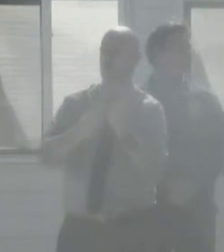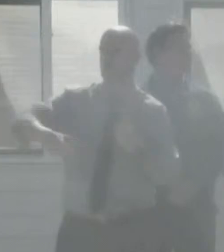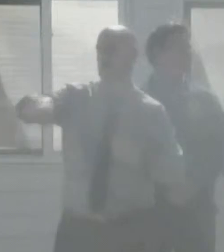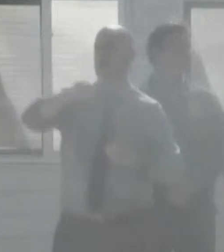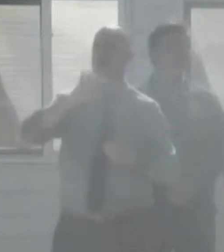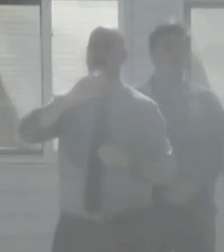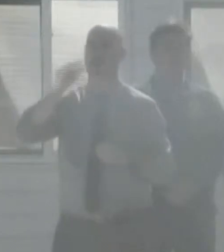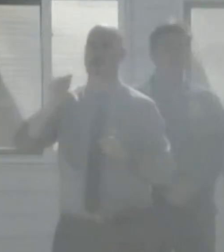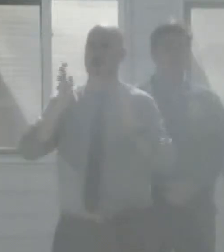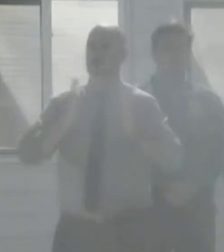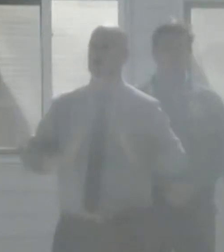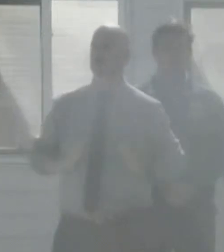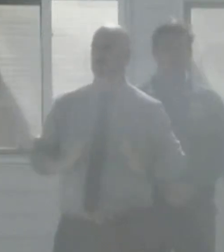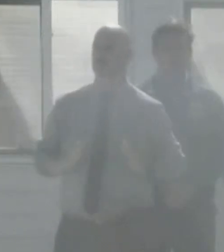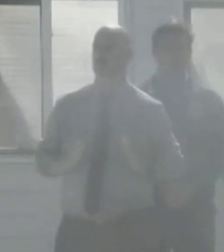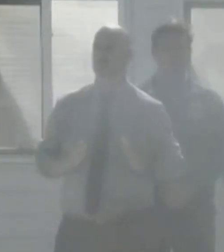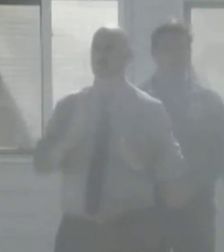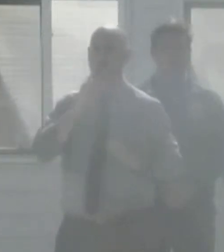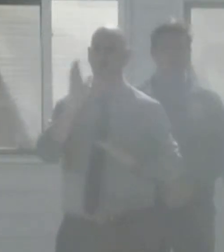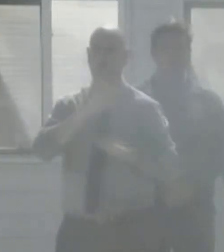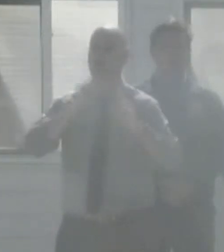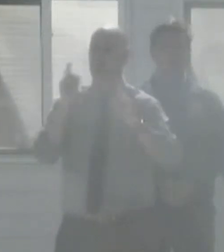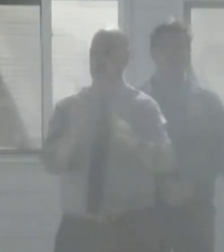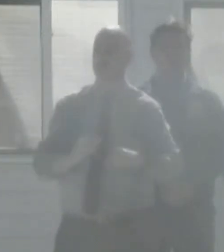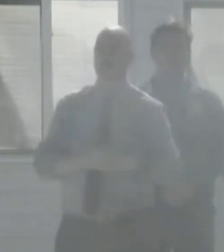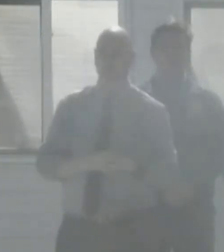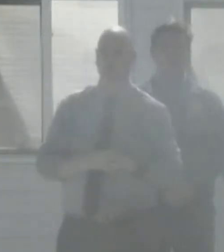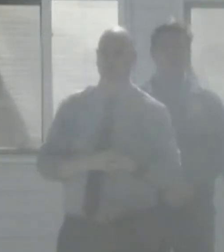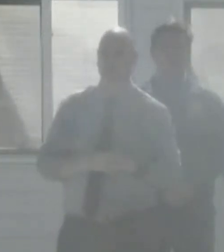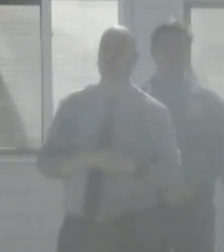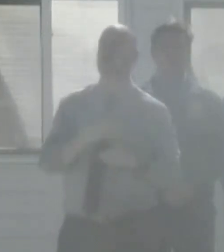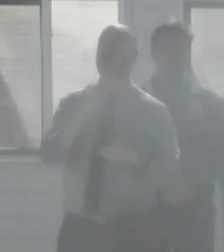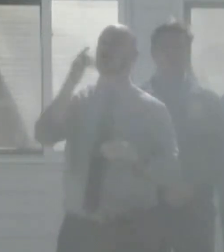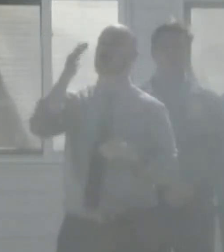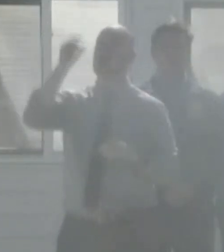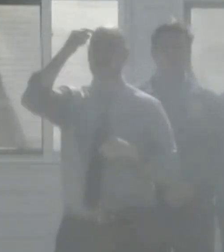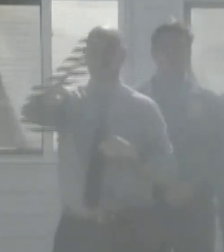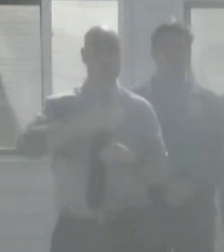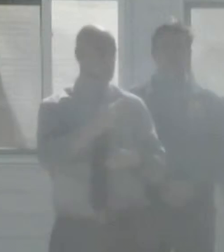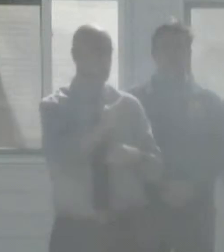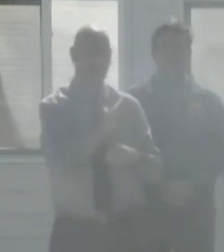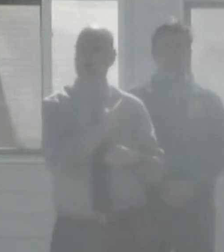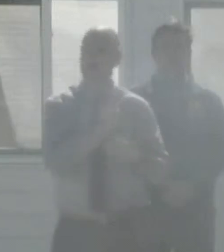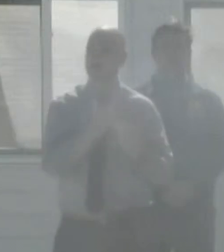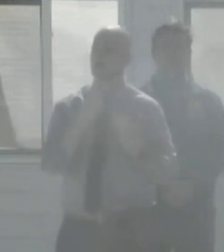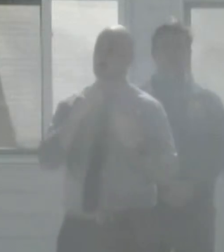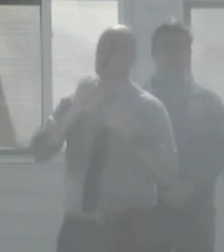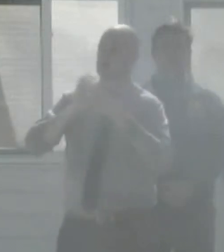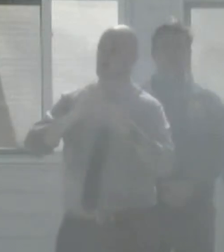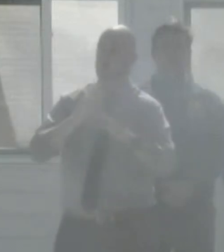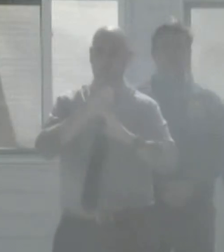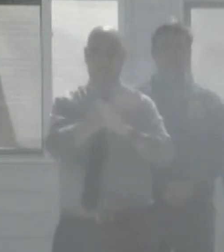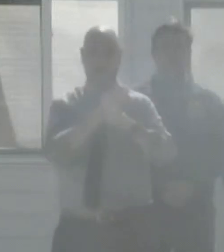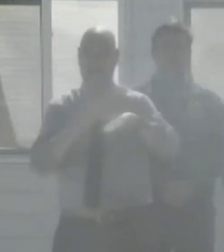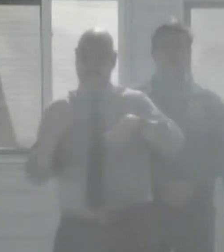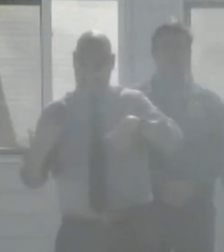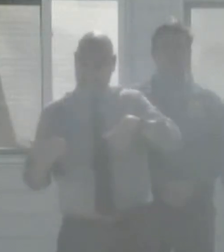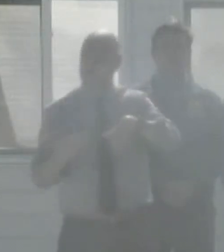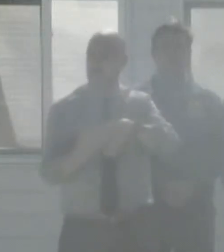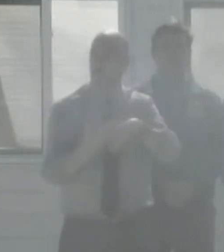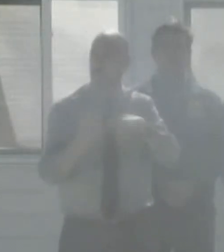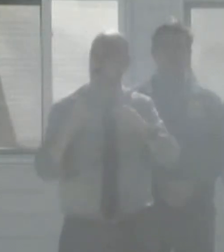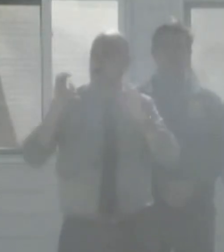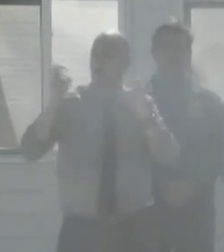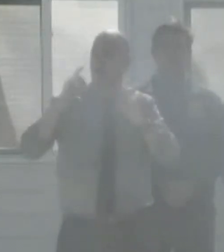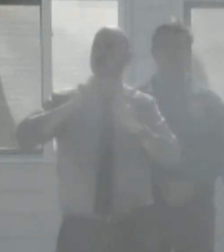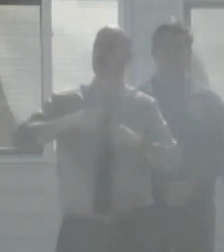and their recovery from this event. When the governor asked for a pre-landfall emergency declaration, the president quickly approved that, and it gave us the